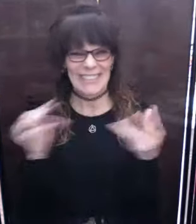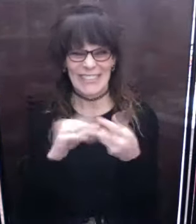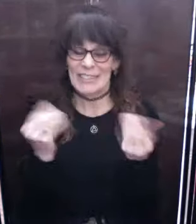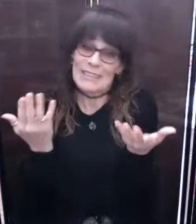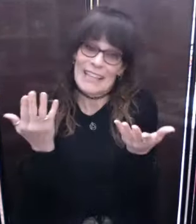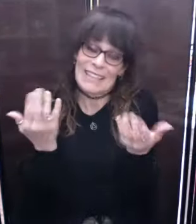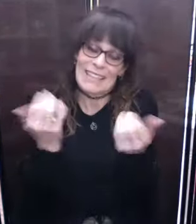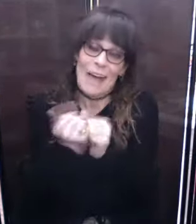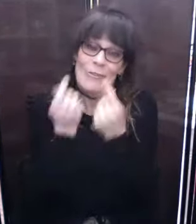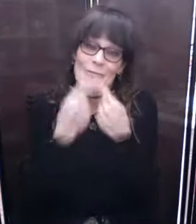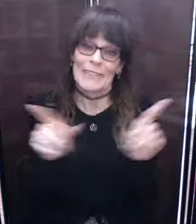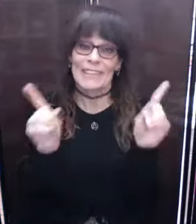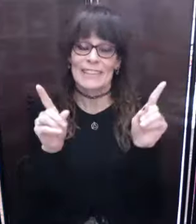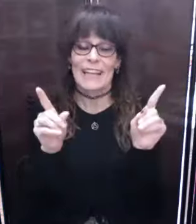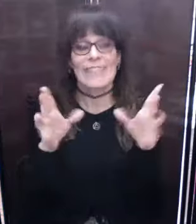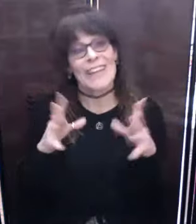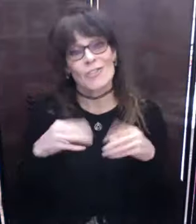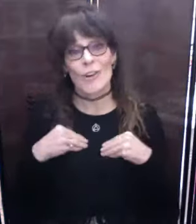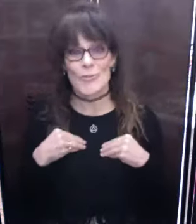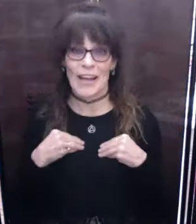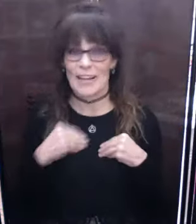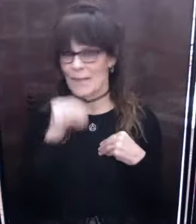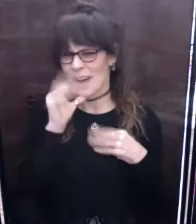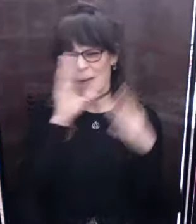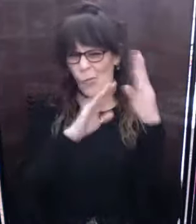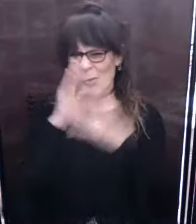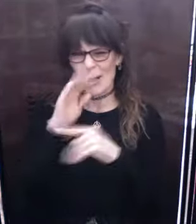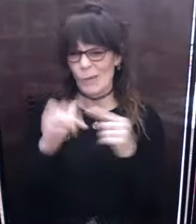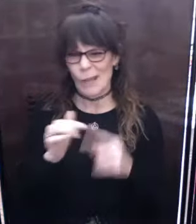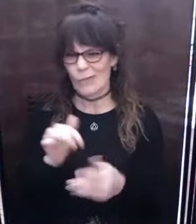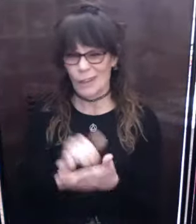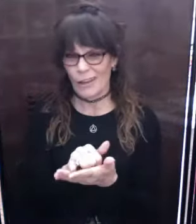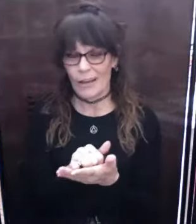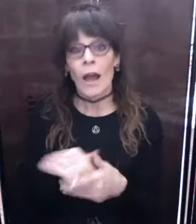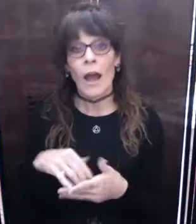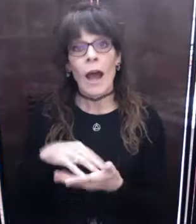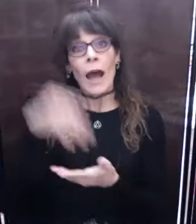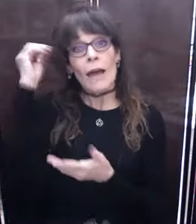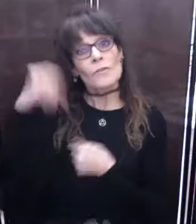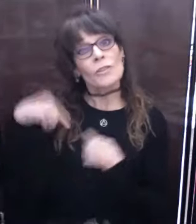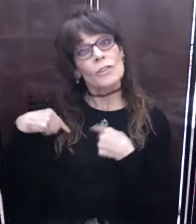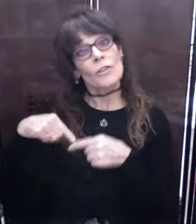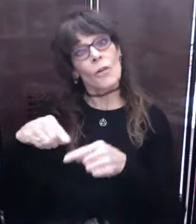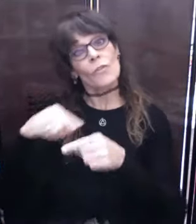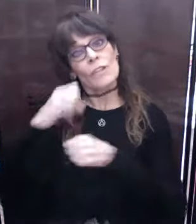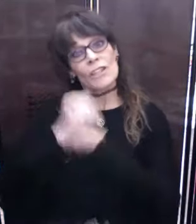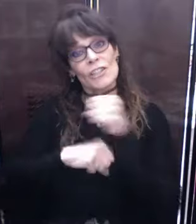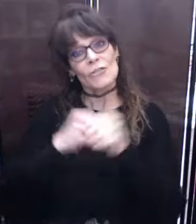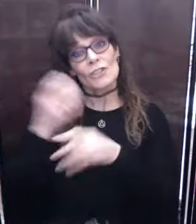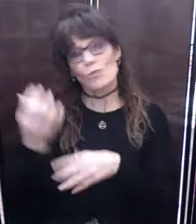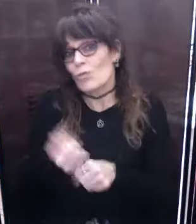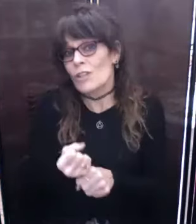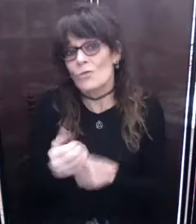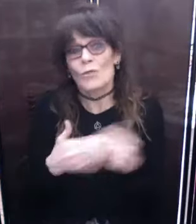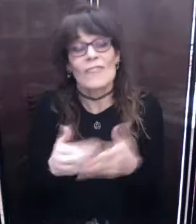But that's all right. I'm not worried about that. I've learned over the years to trust that whatever's inside of me that might be of value to